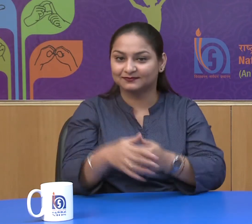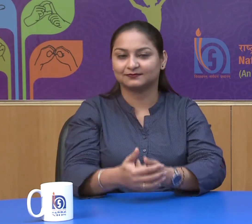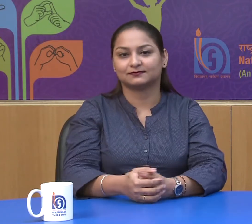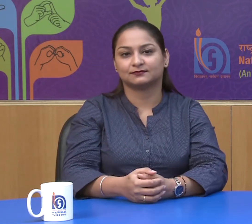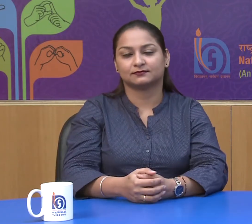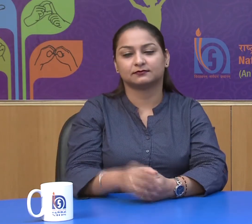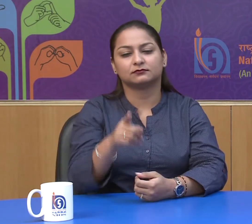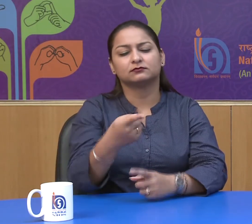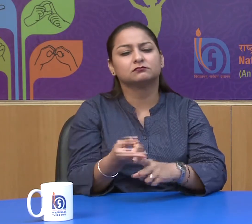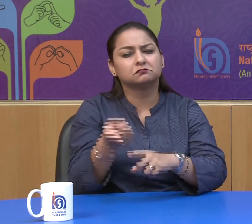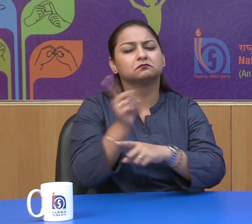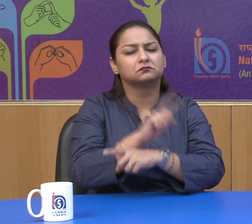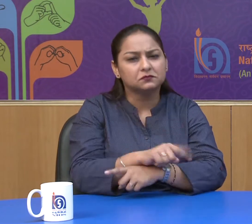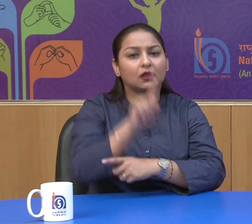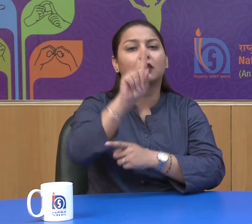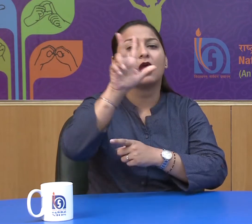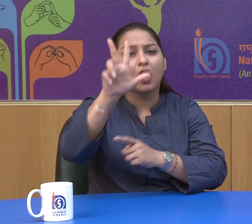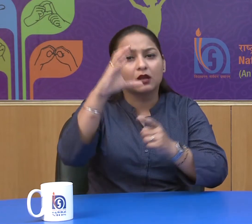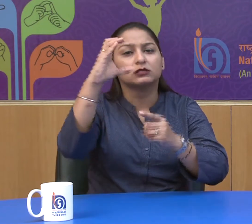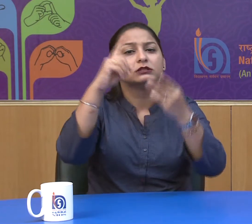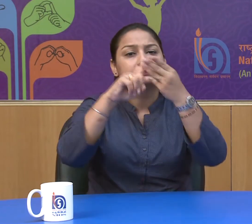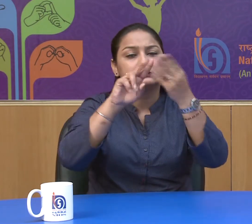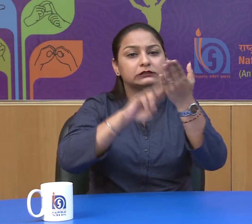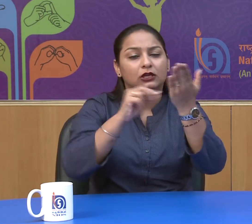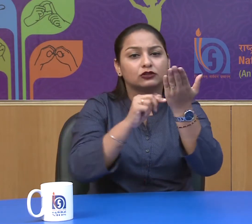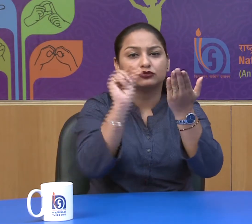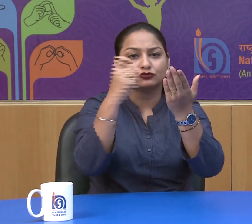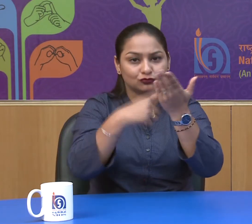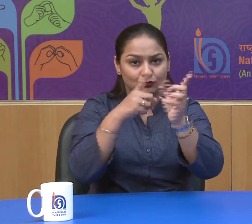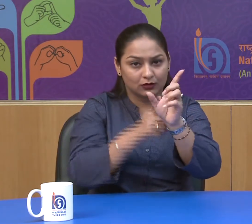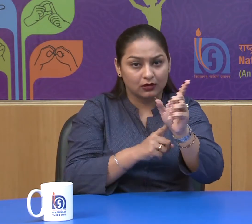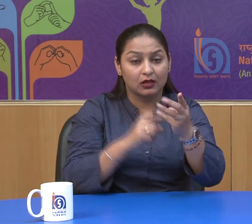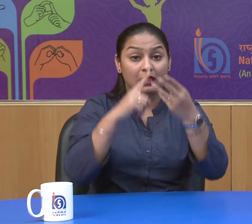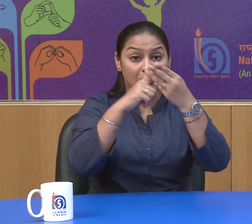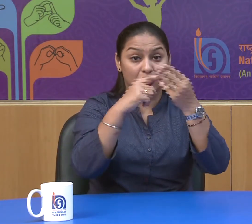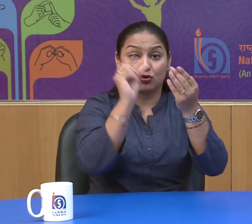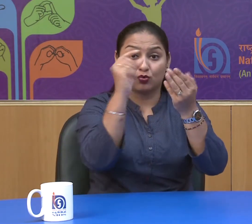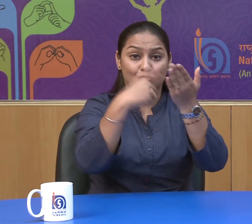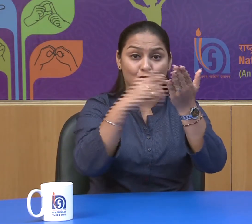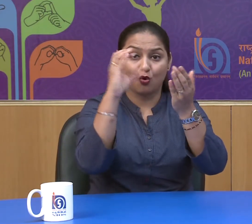by the 18th century, European countries like